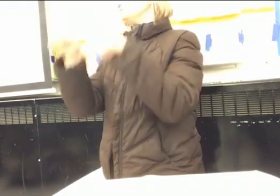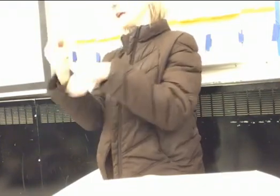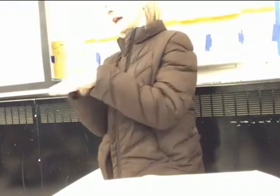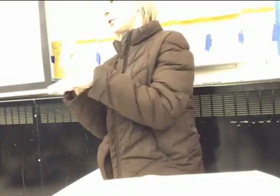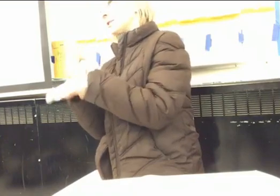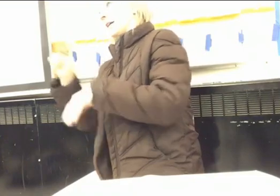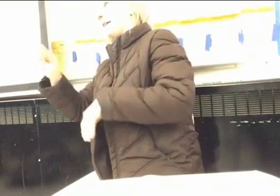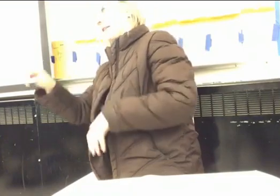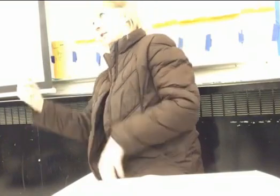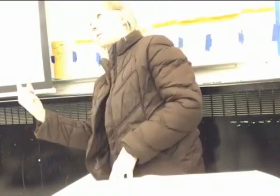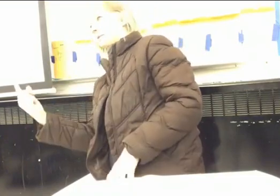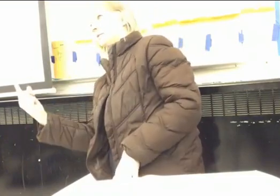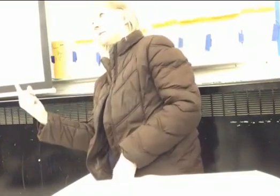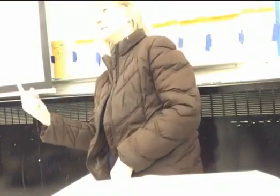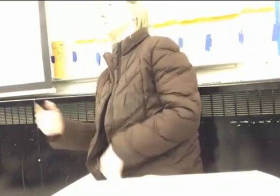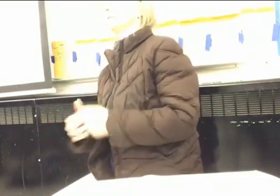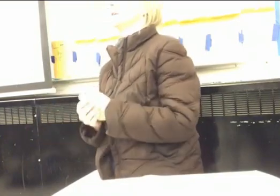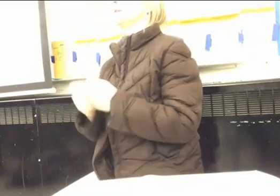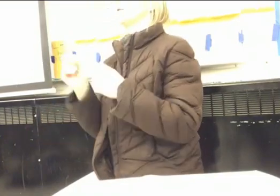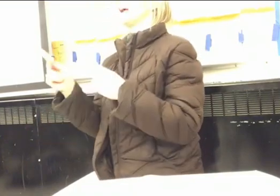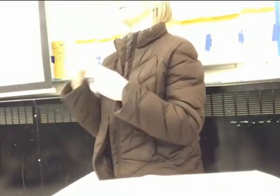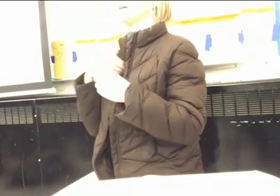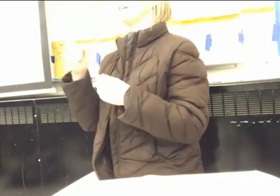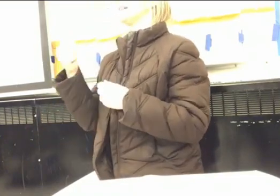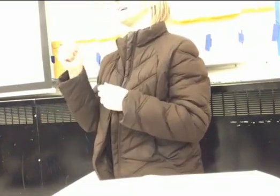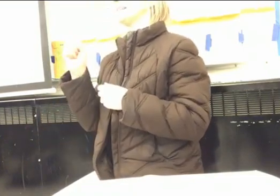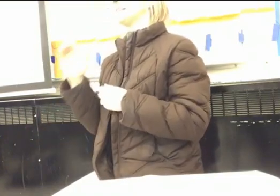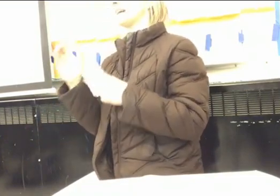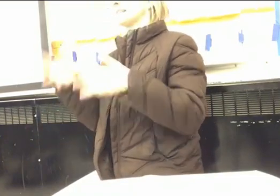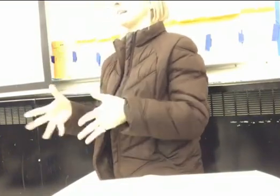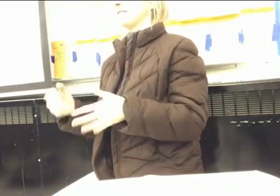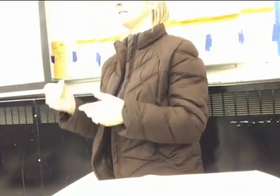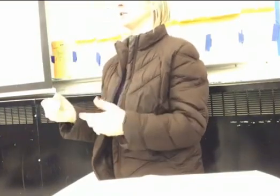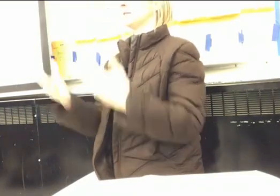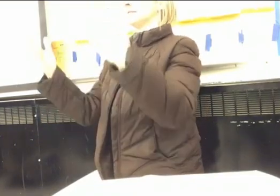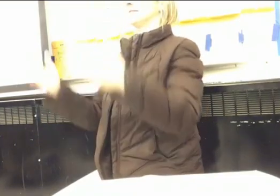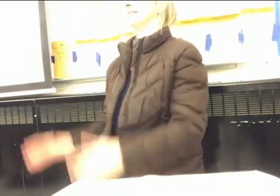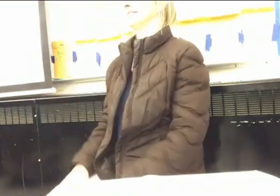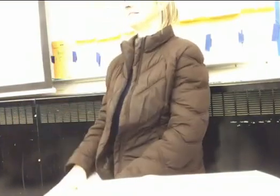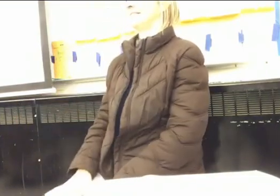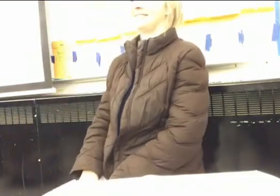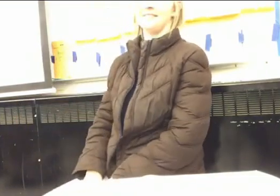Okay? Alright, we got like 10 seconds left, so you can put your stuff away.